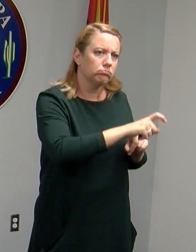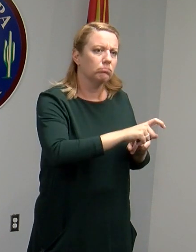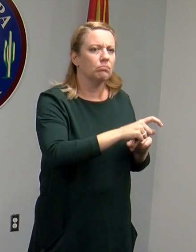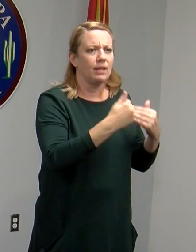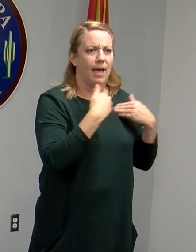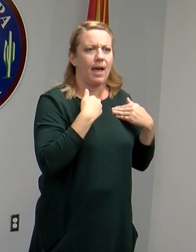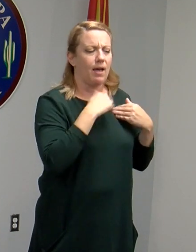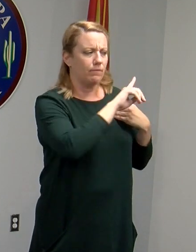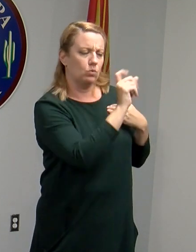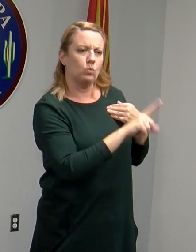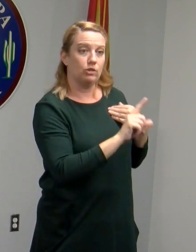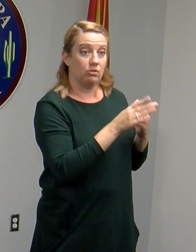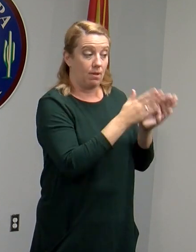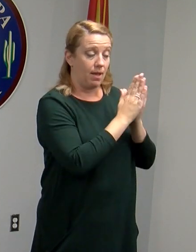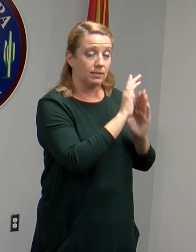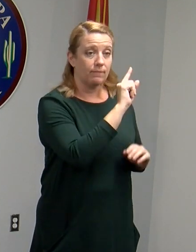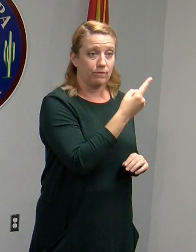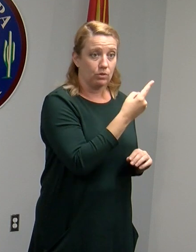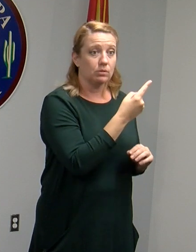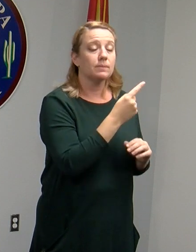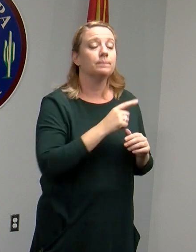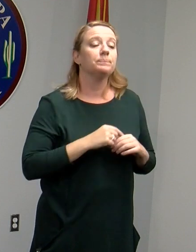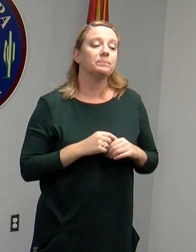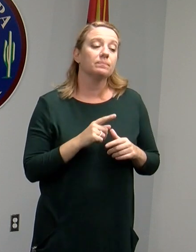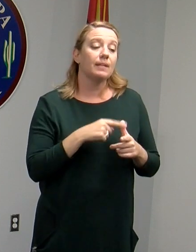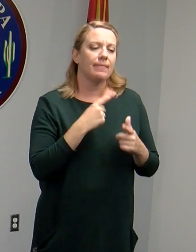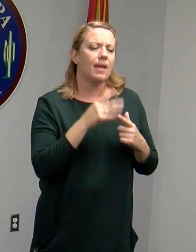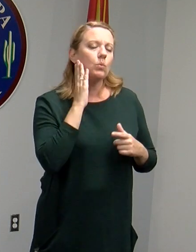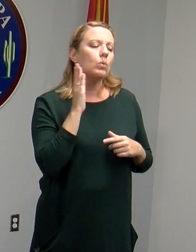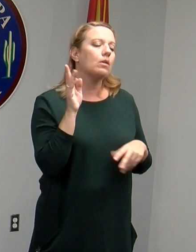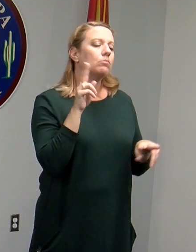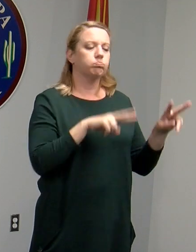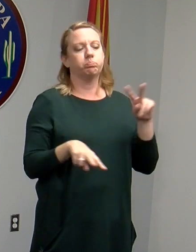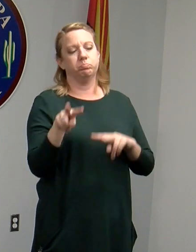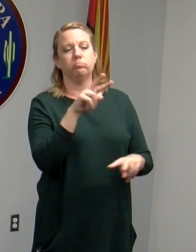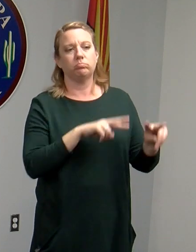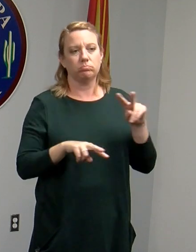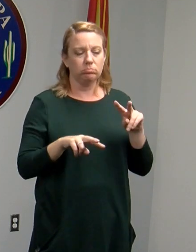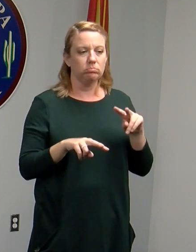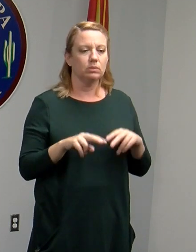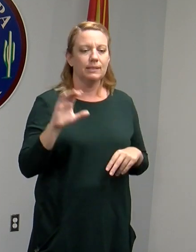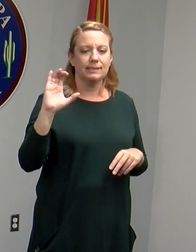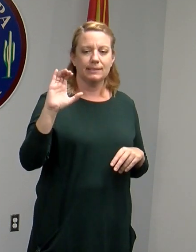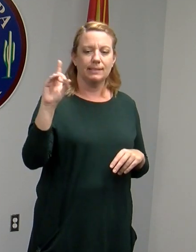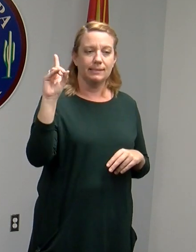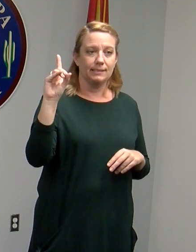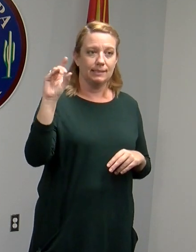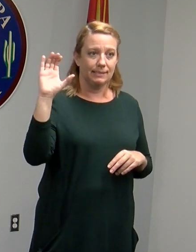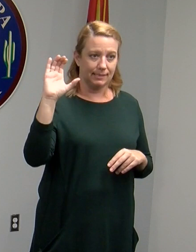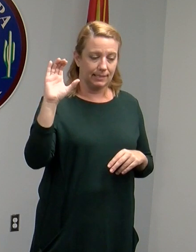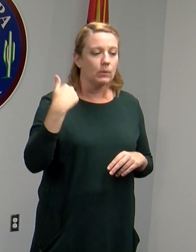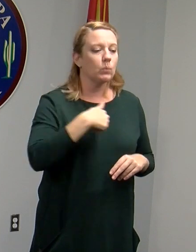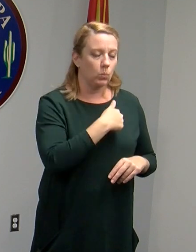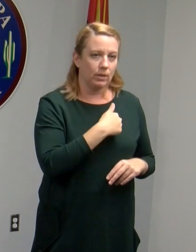physical exam into medical observation housing. That's also known by the CDC as medical isolation